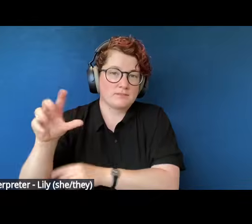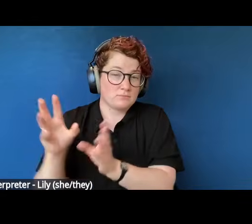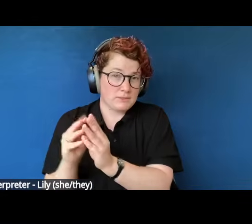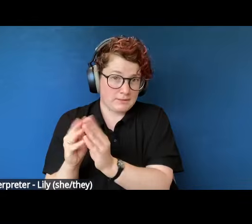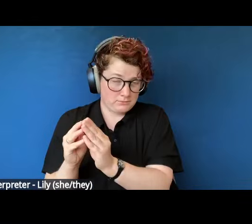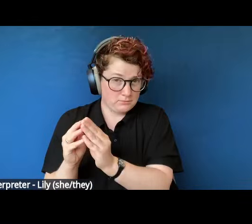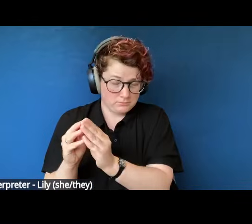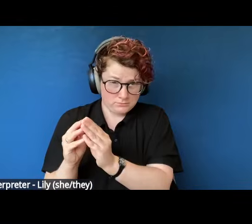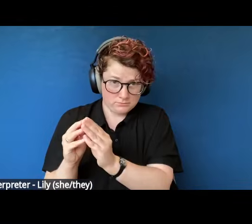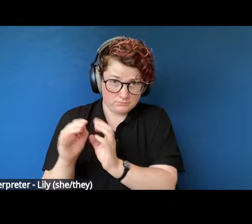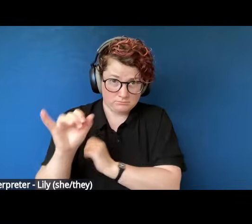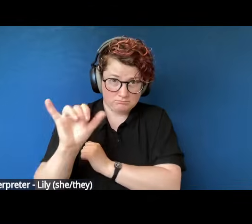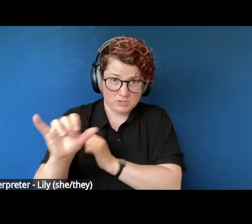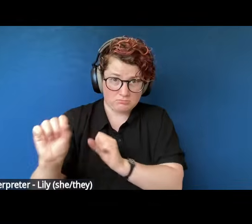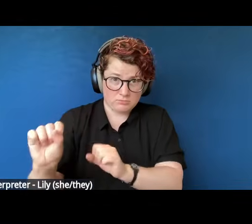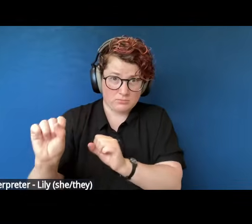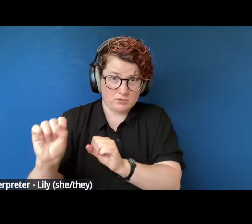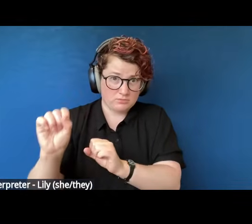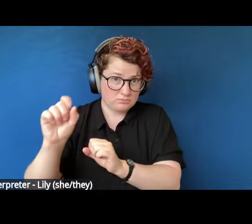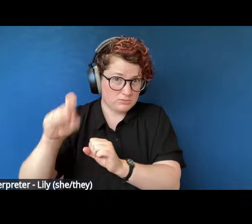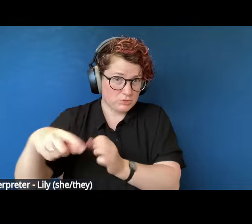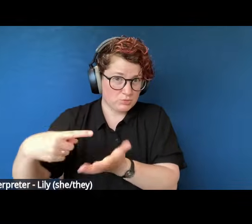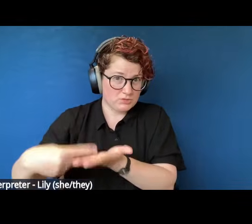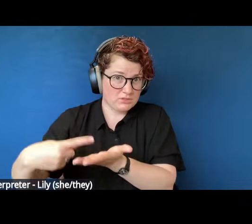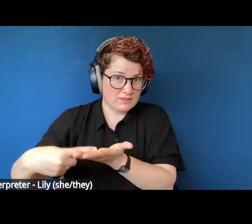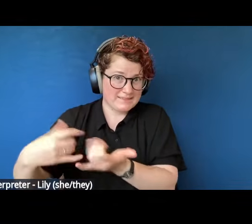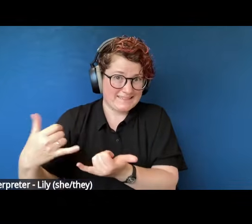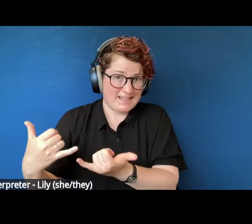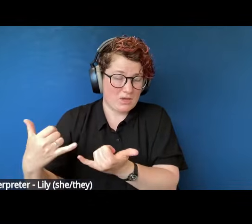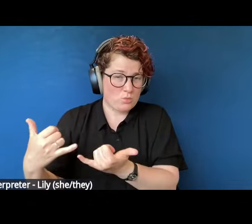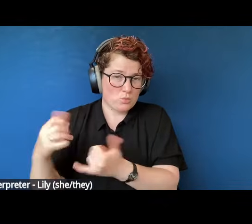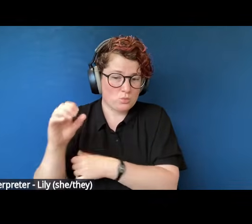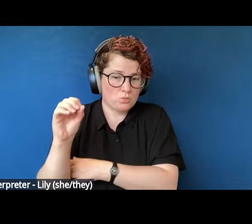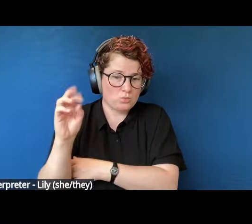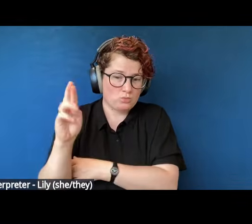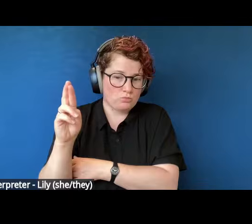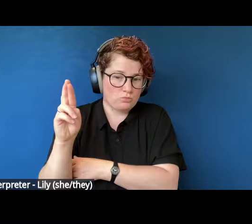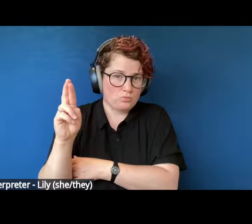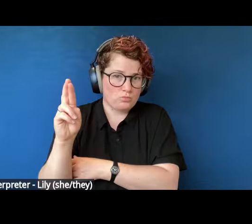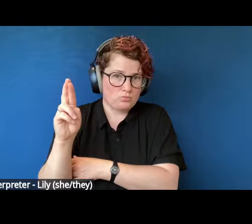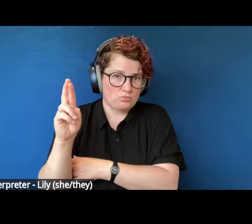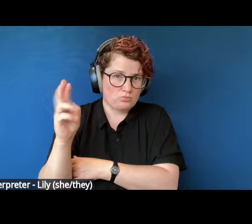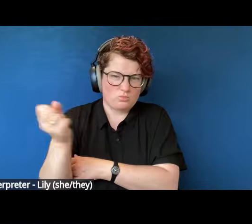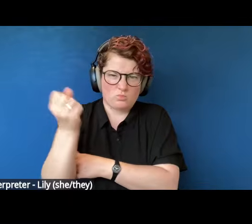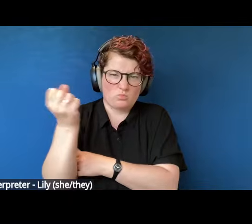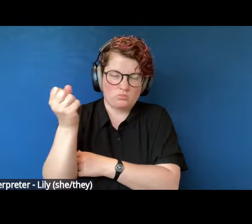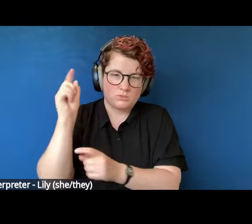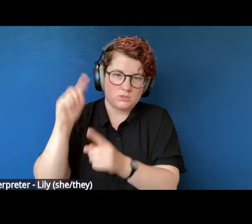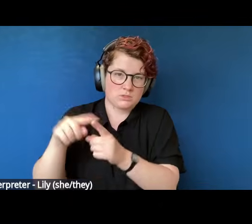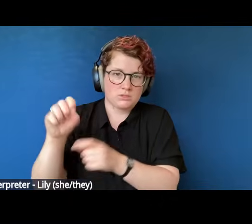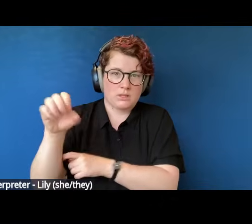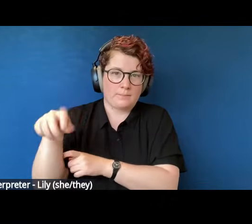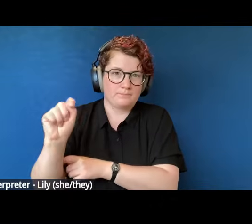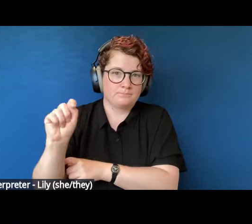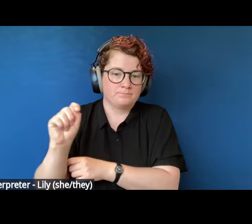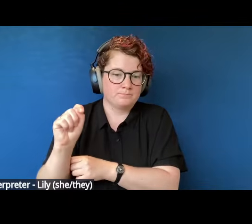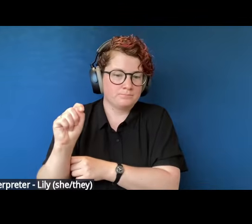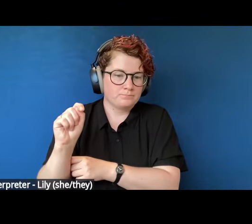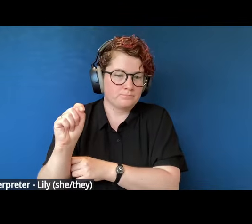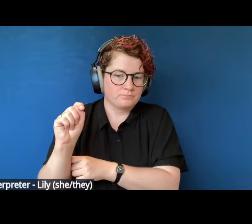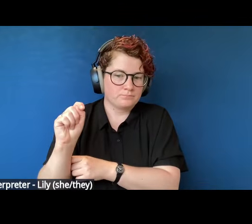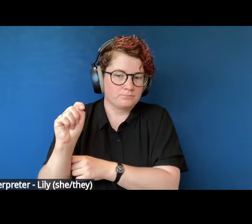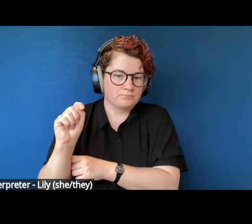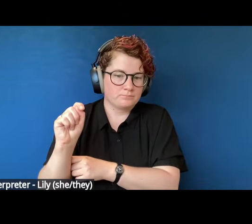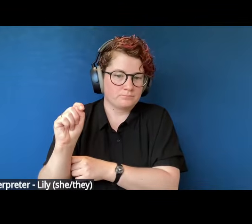that something that we need to discuss at this agenda item, or no, this really starts in September? And so the partners table meeting